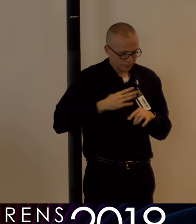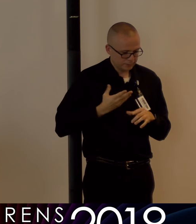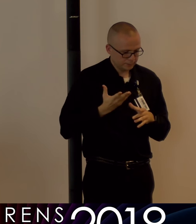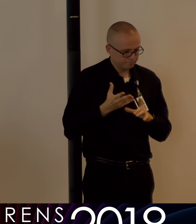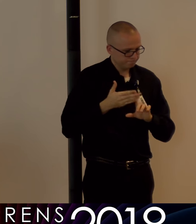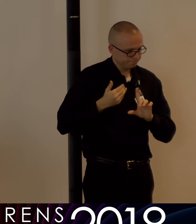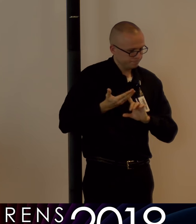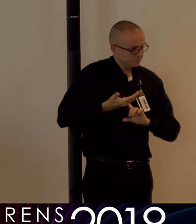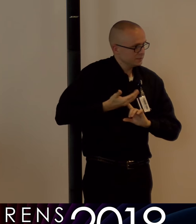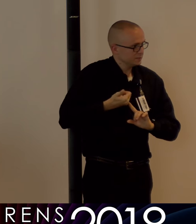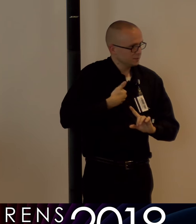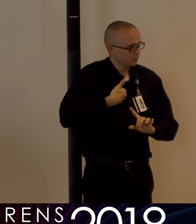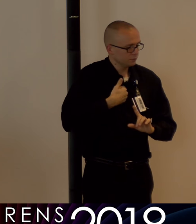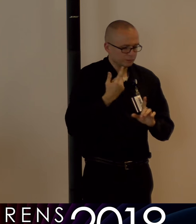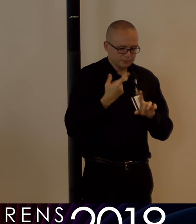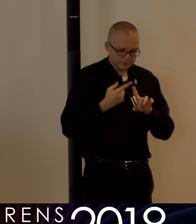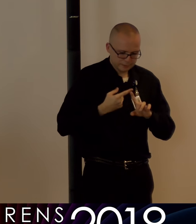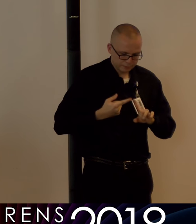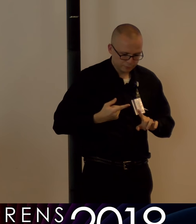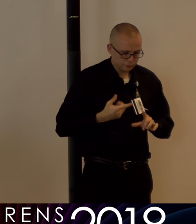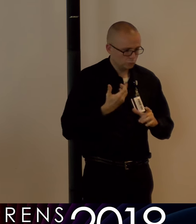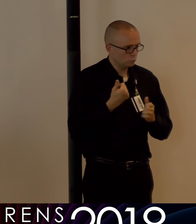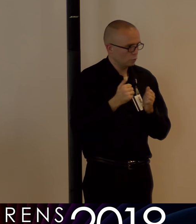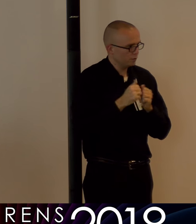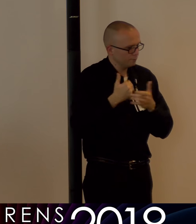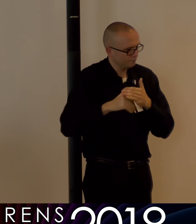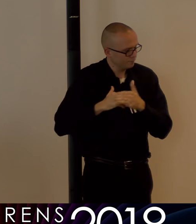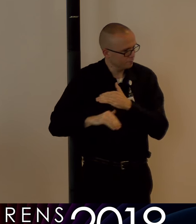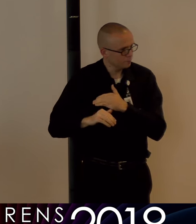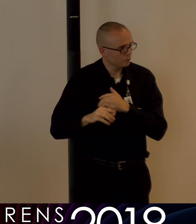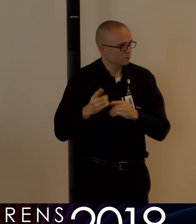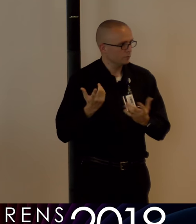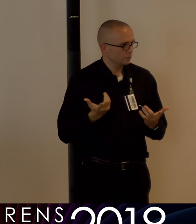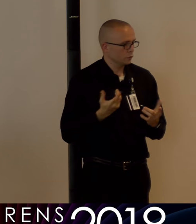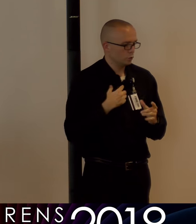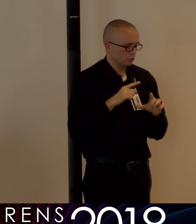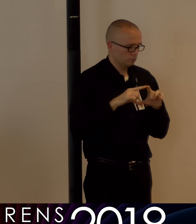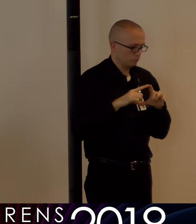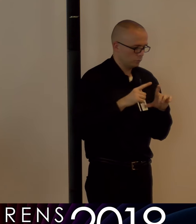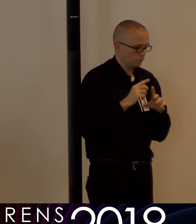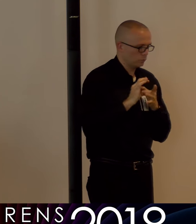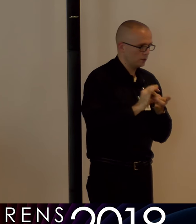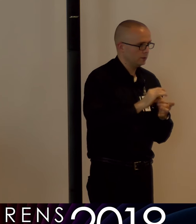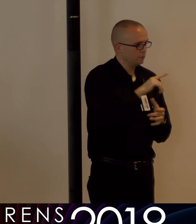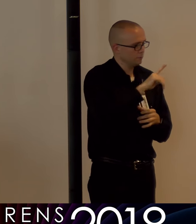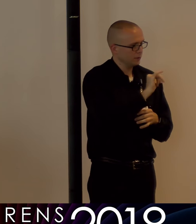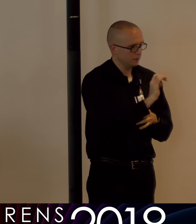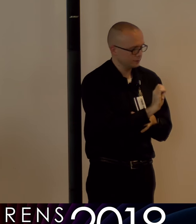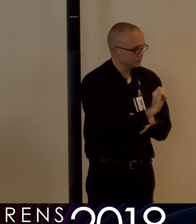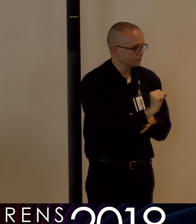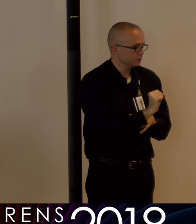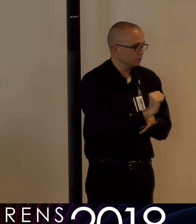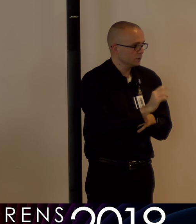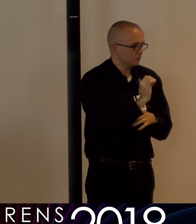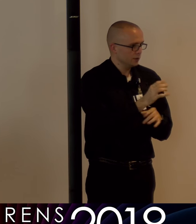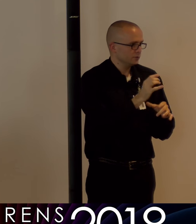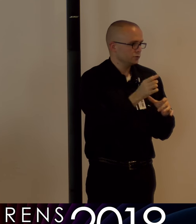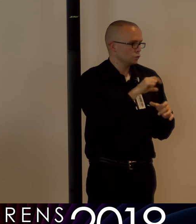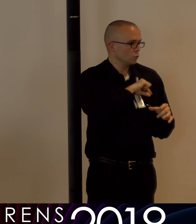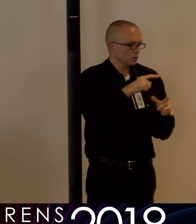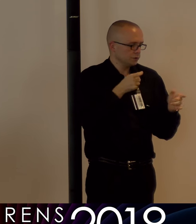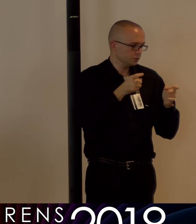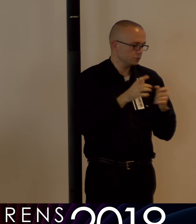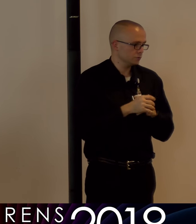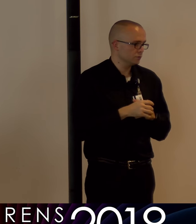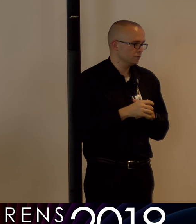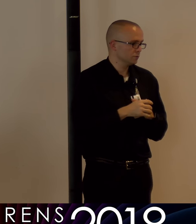that there weren't any major differences across litters or across plates. So that's what some of this quality control is. And basically, if